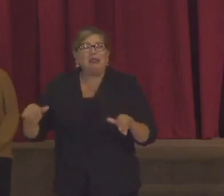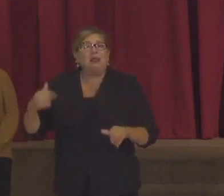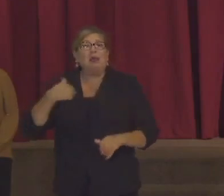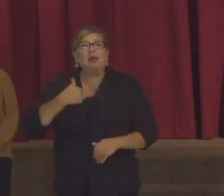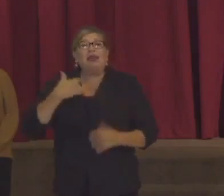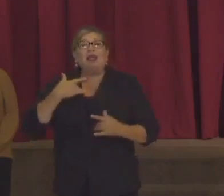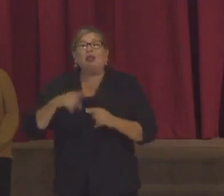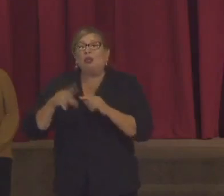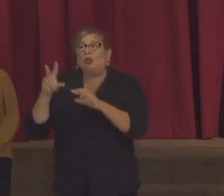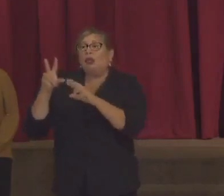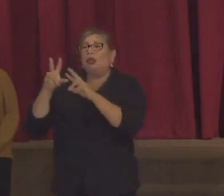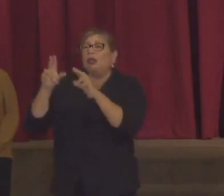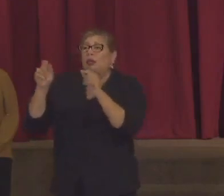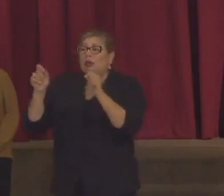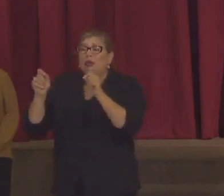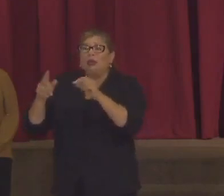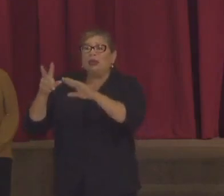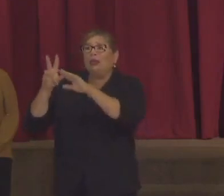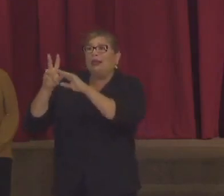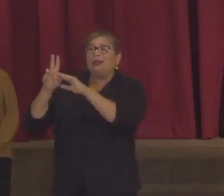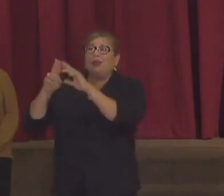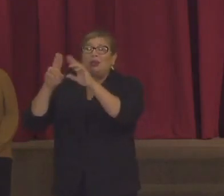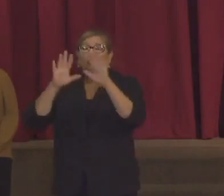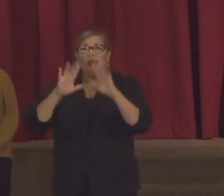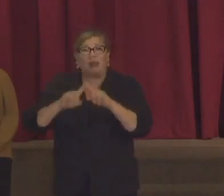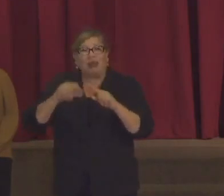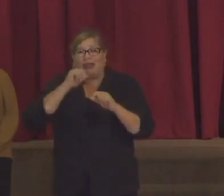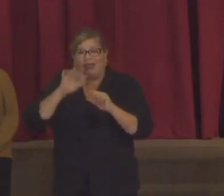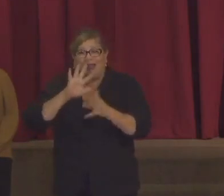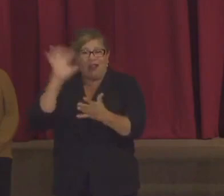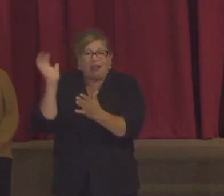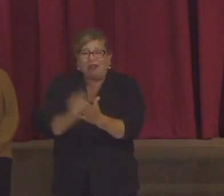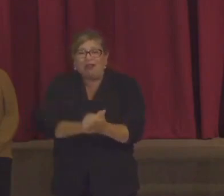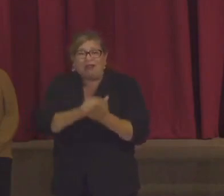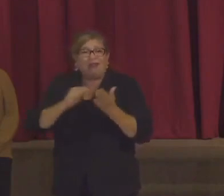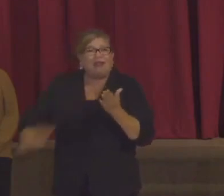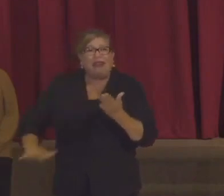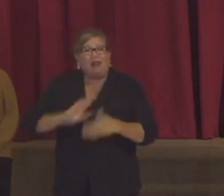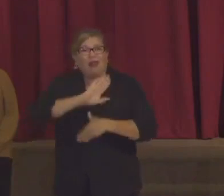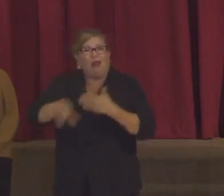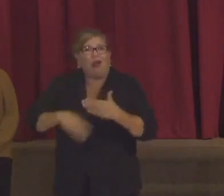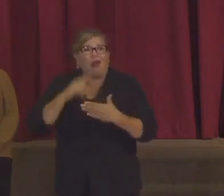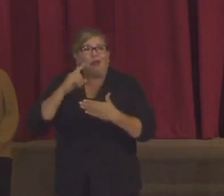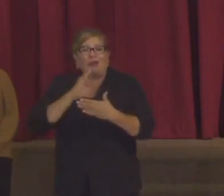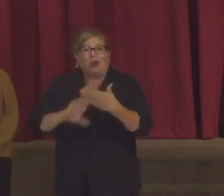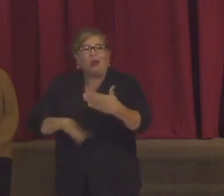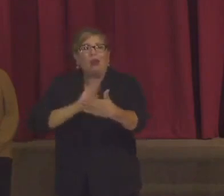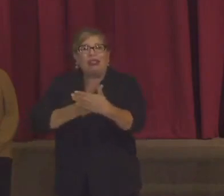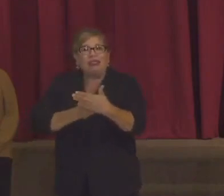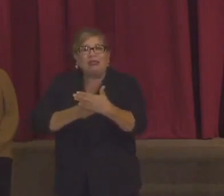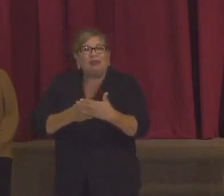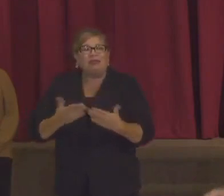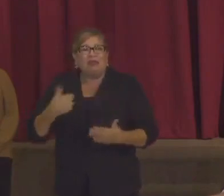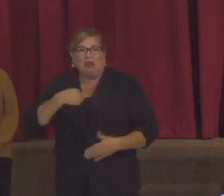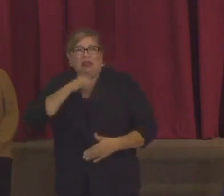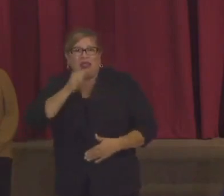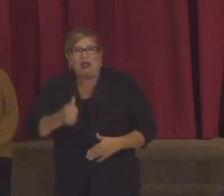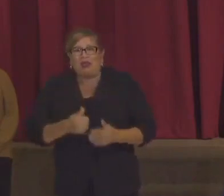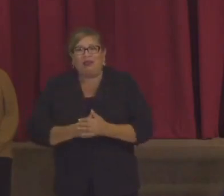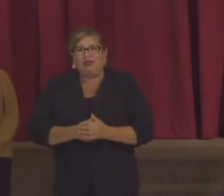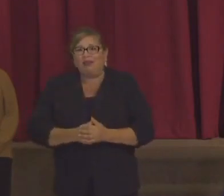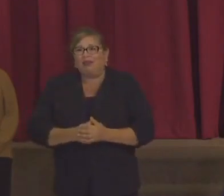out the institutional racism from all of our institutions, large and small. We don't. We know